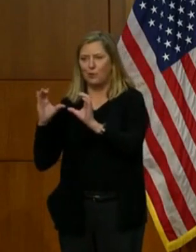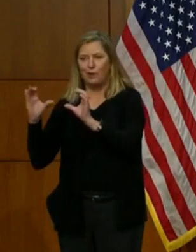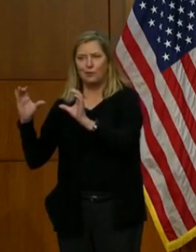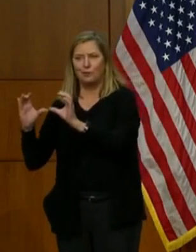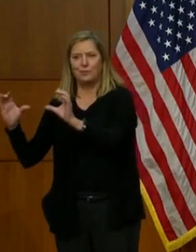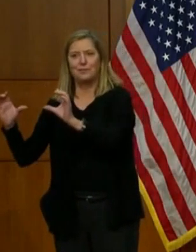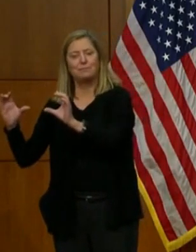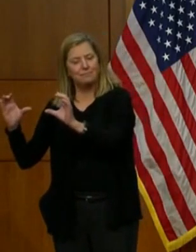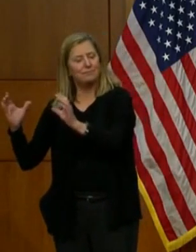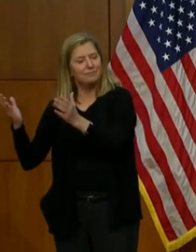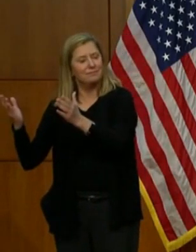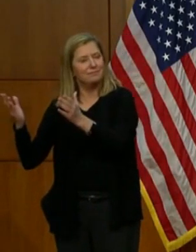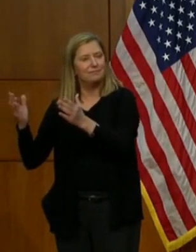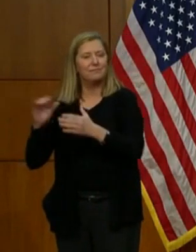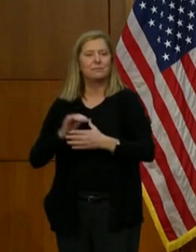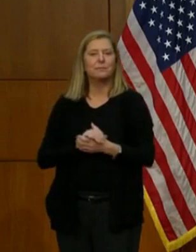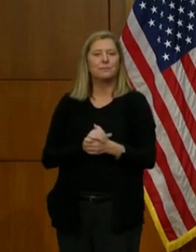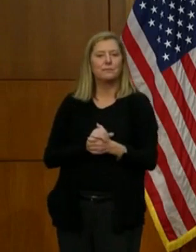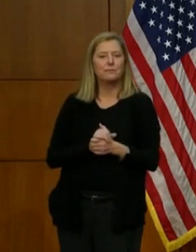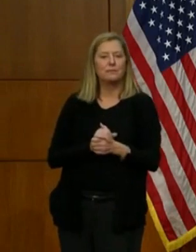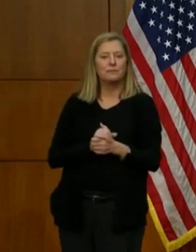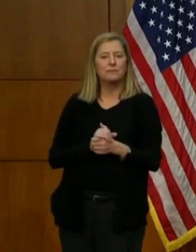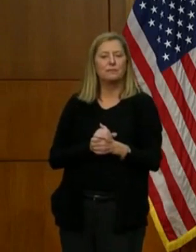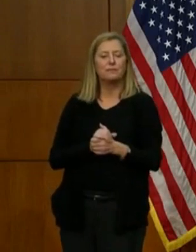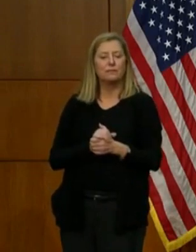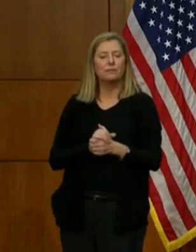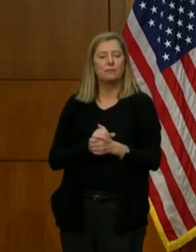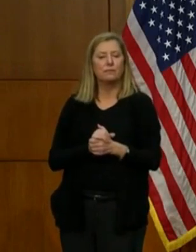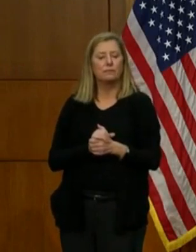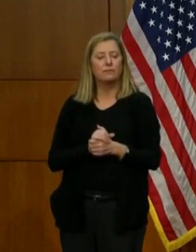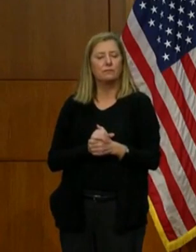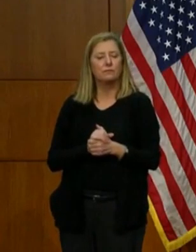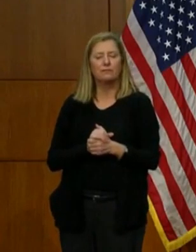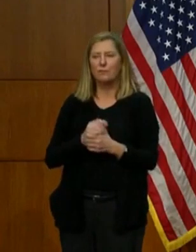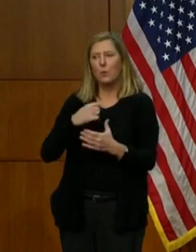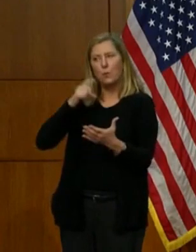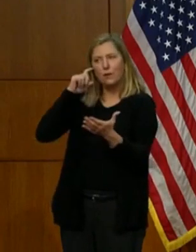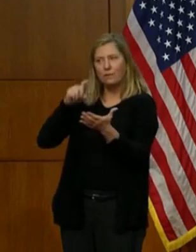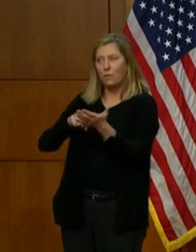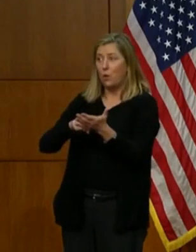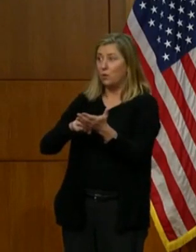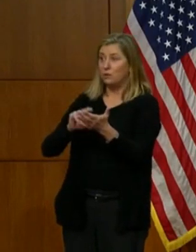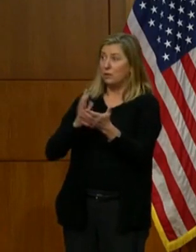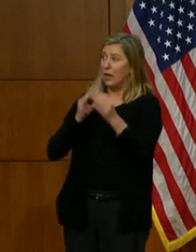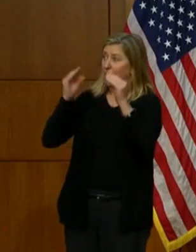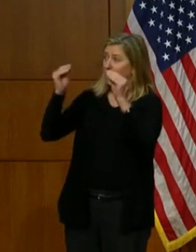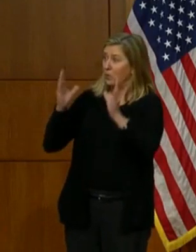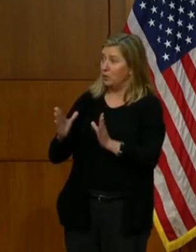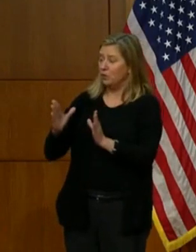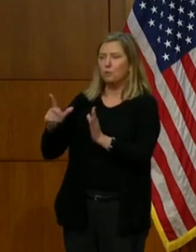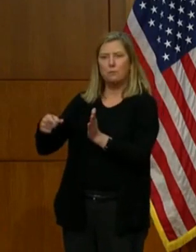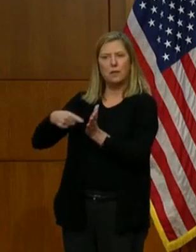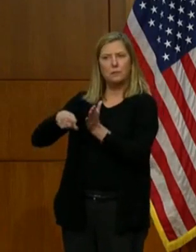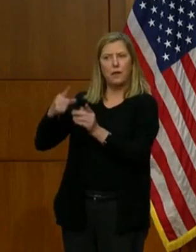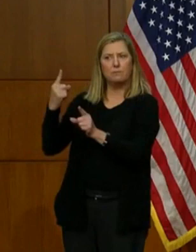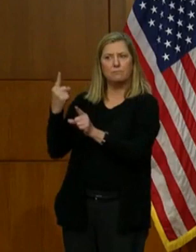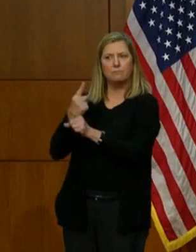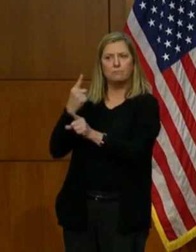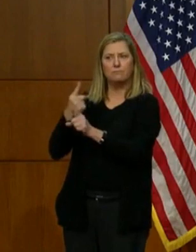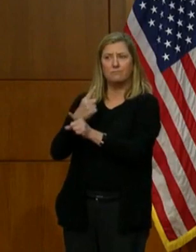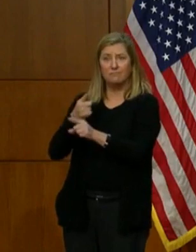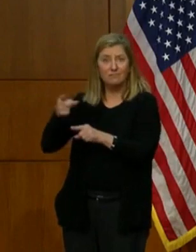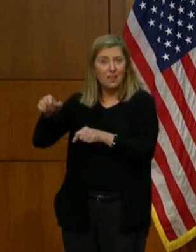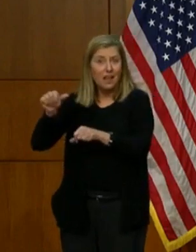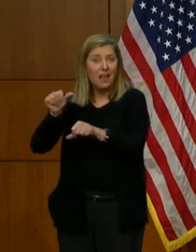this is a reason, one of the things that we've noticed over the years is that, we need to pay our teachers. Our teachers in Virginia are working